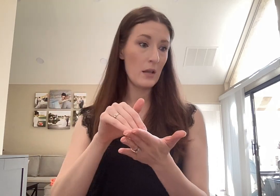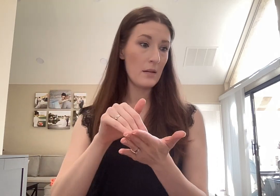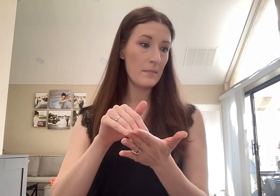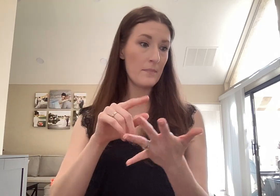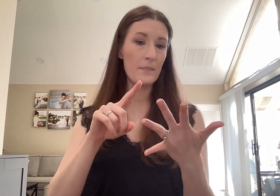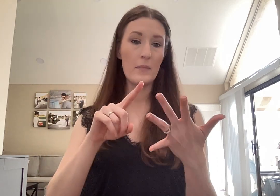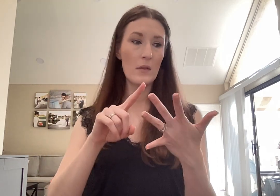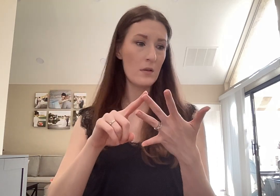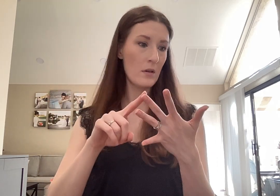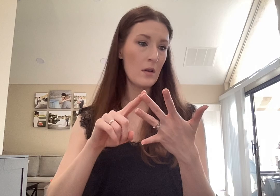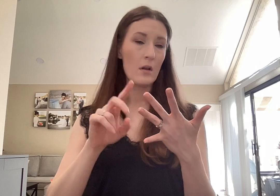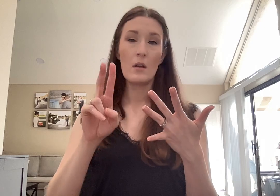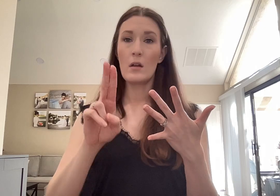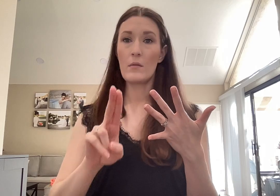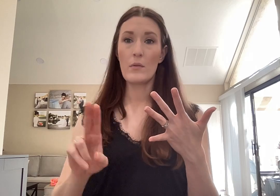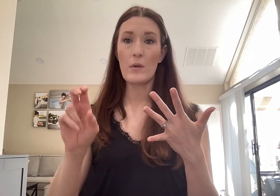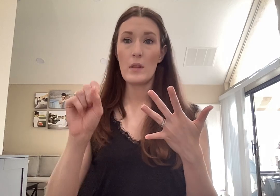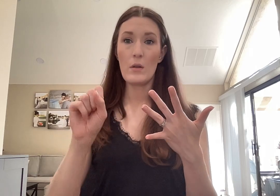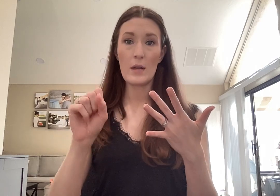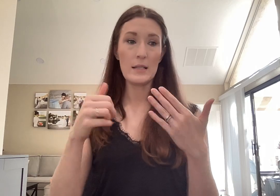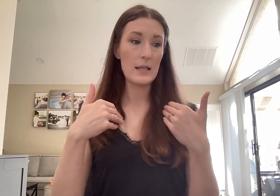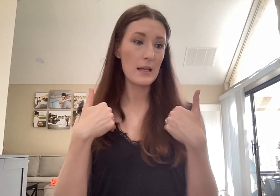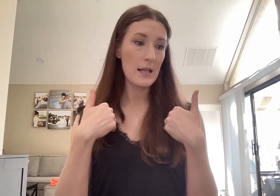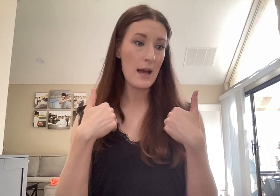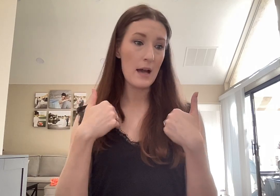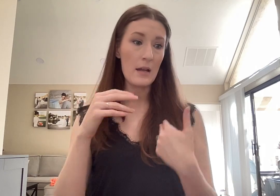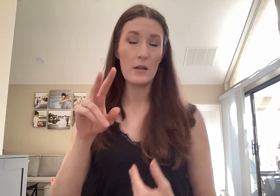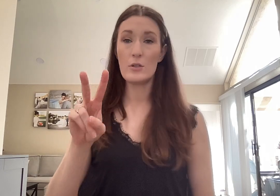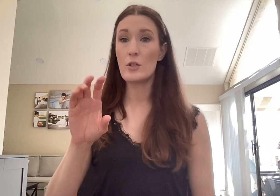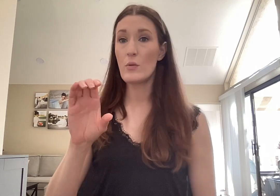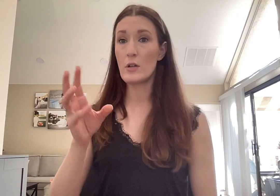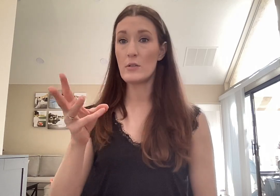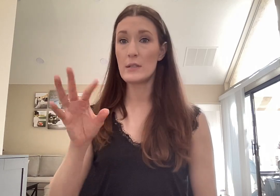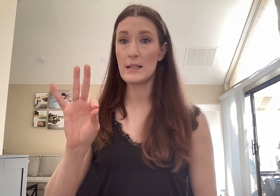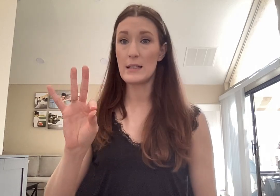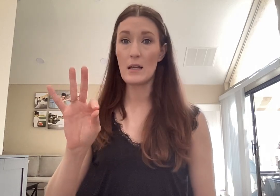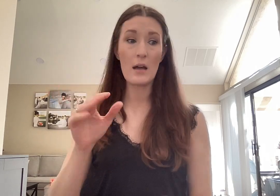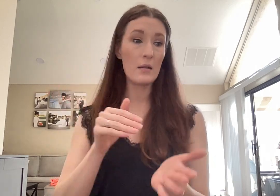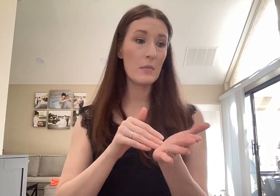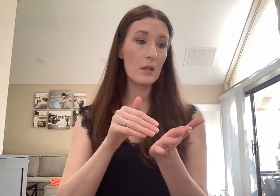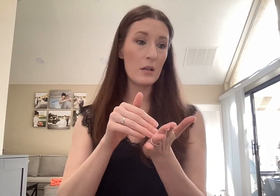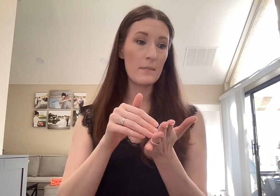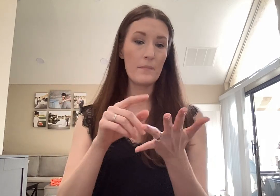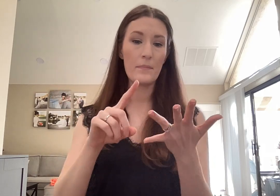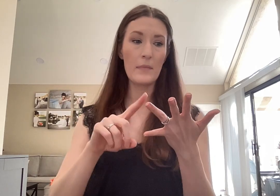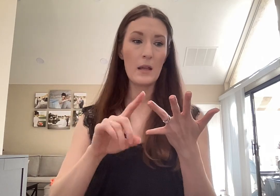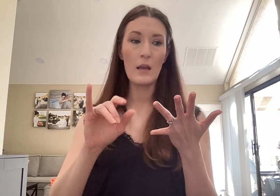million. Number 3, the United States had 269 million.